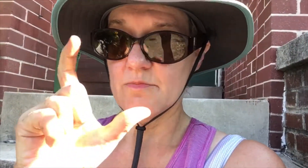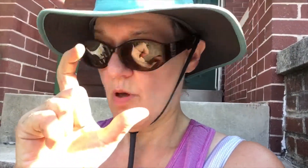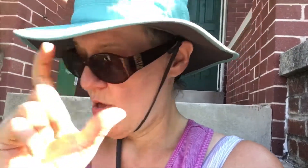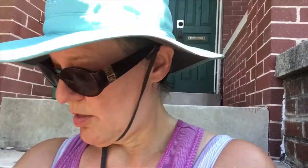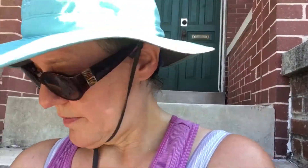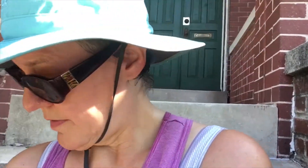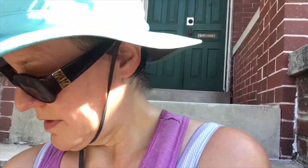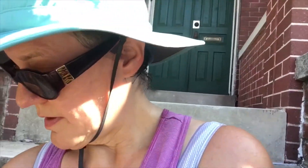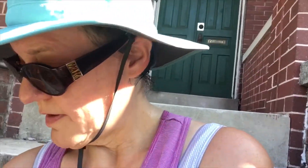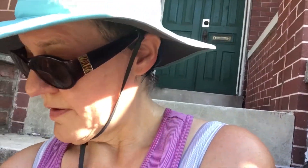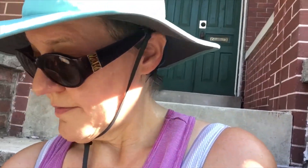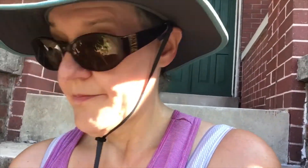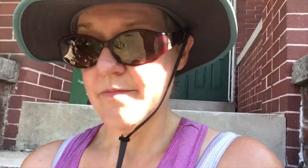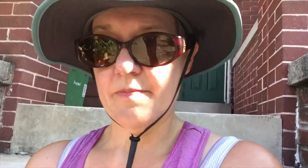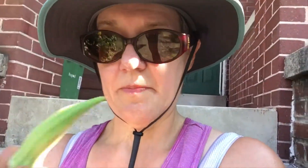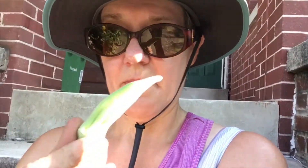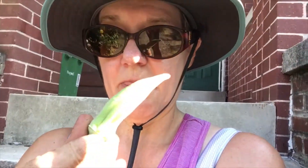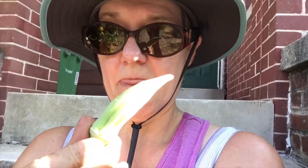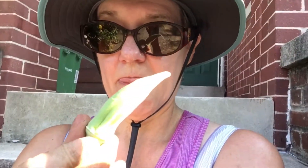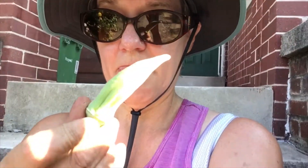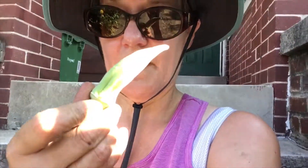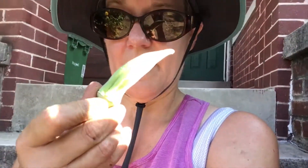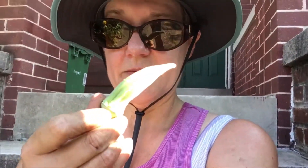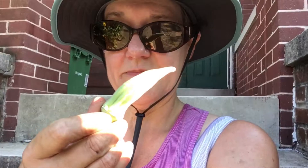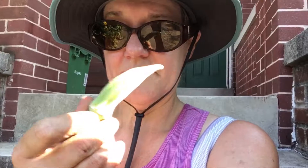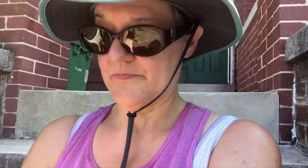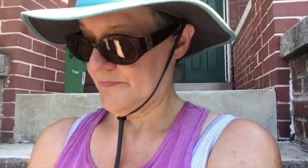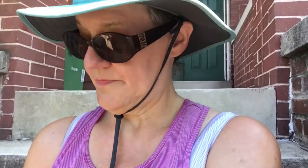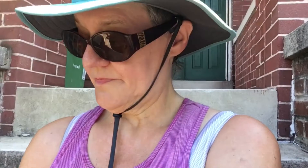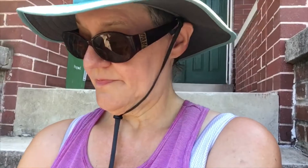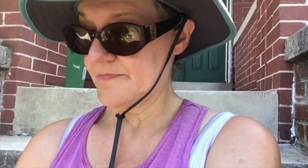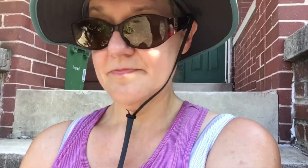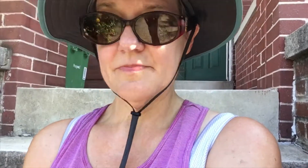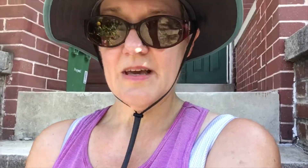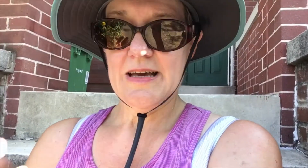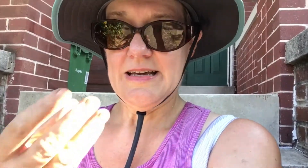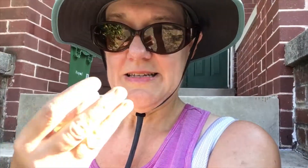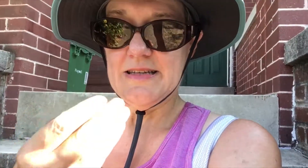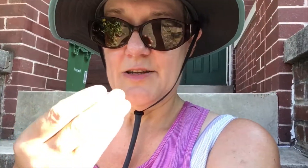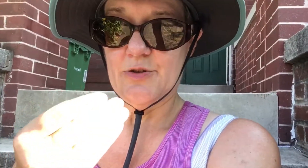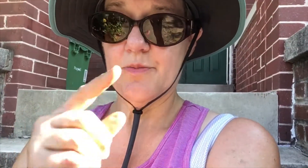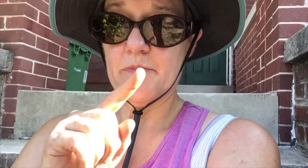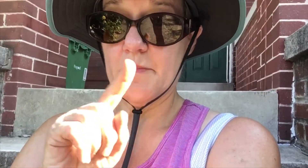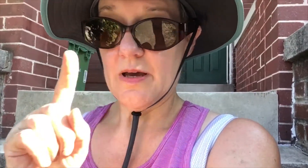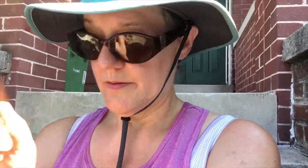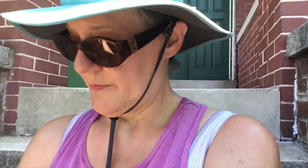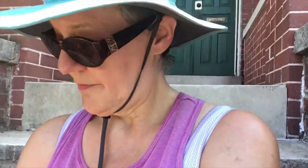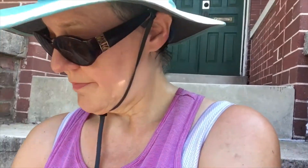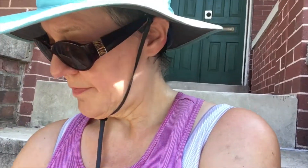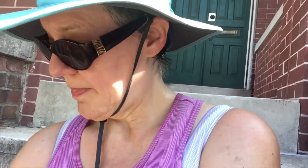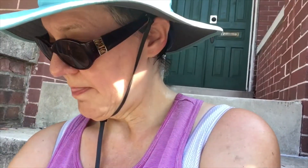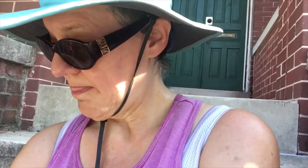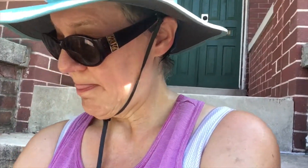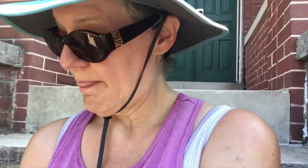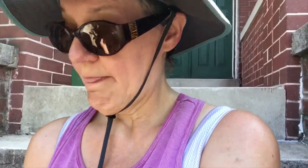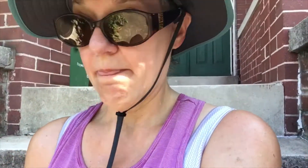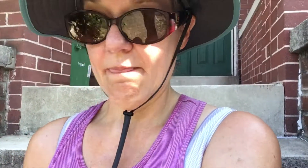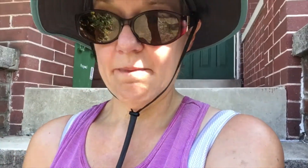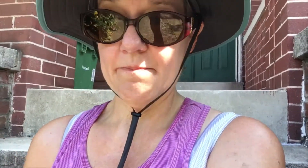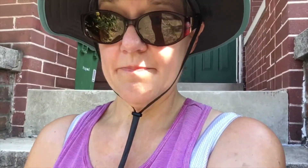Okra's best picked small, like this one. But when they get big, I've learned